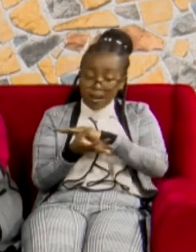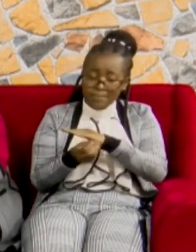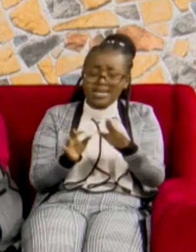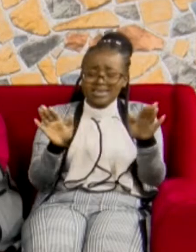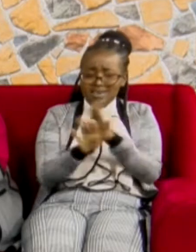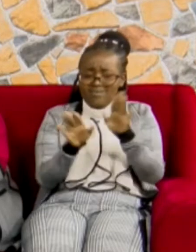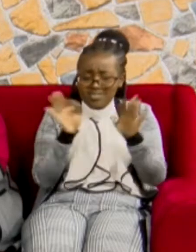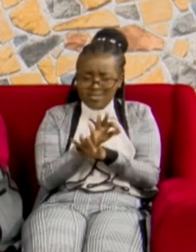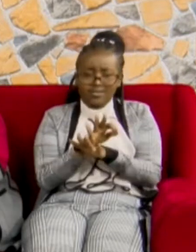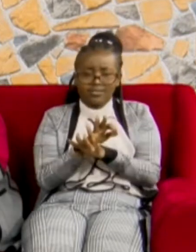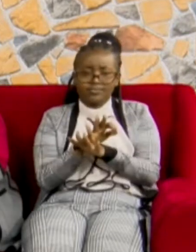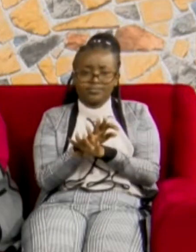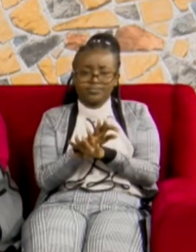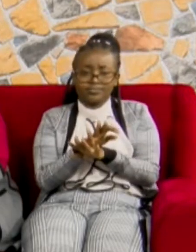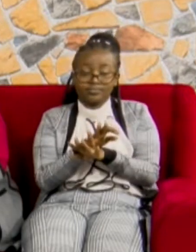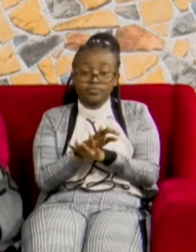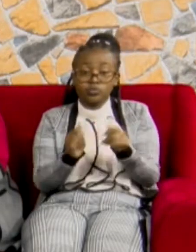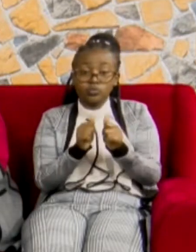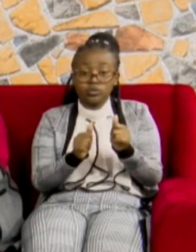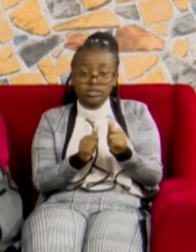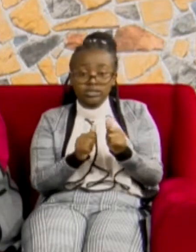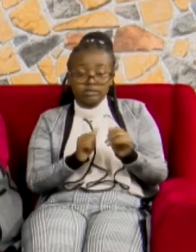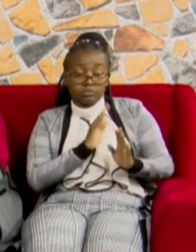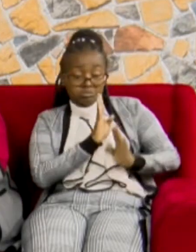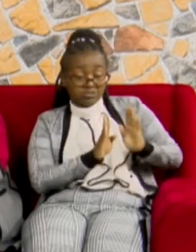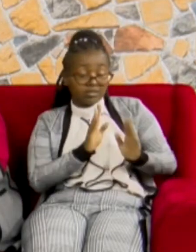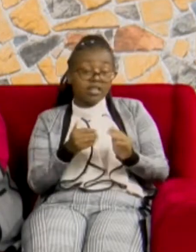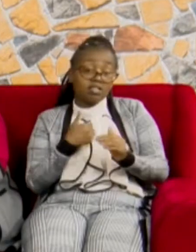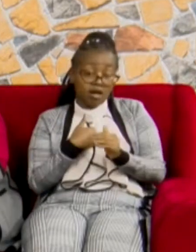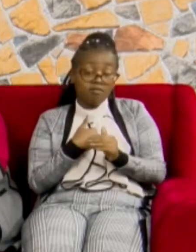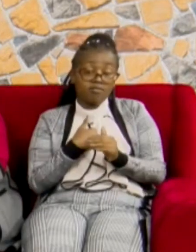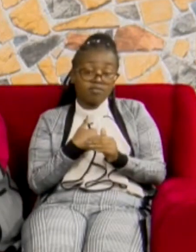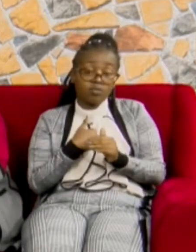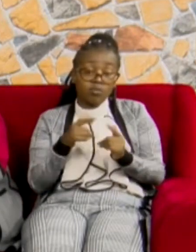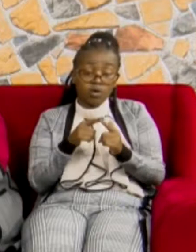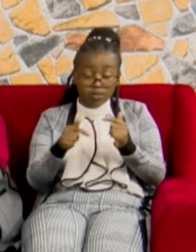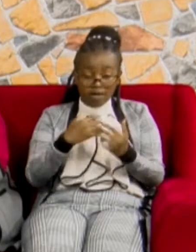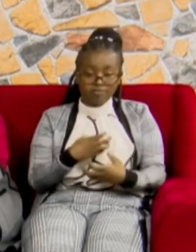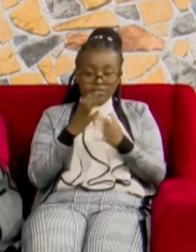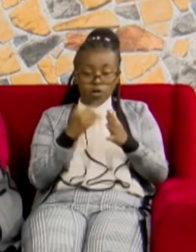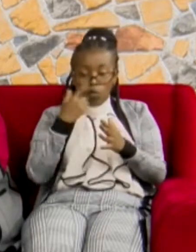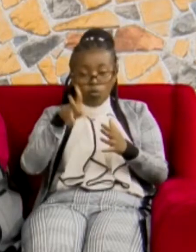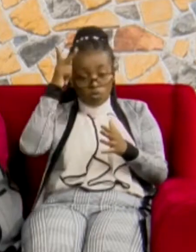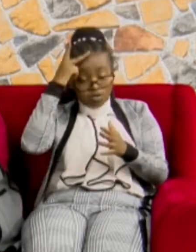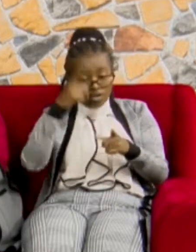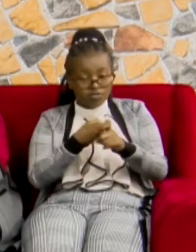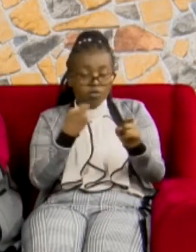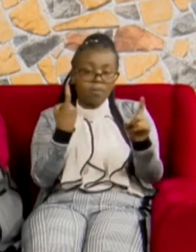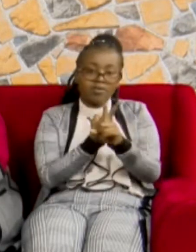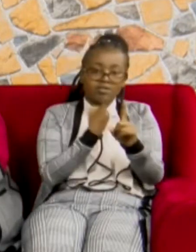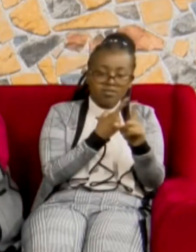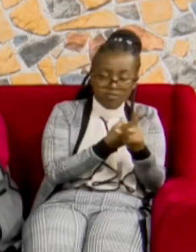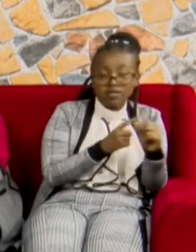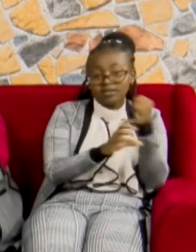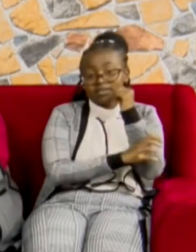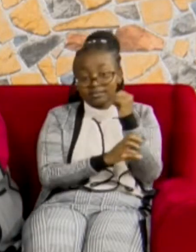these difficult things and all these behaviors that do not make sense normally. But then when we have guests who are very knowledgeable from every part of the